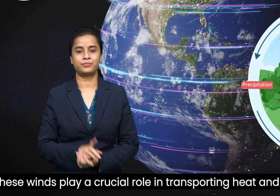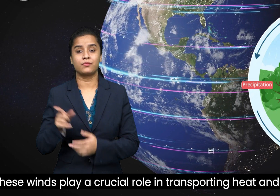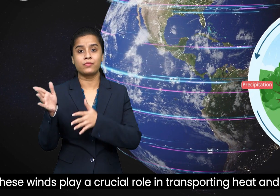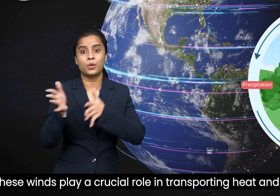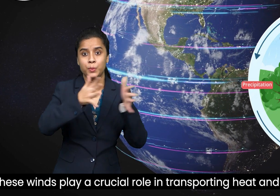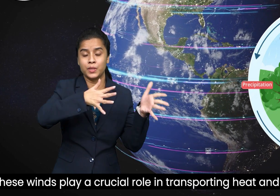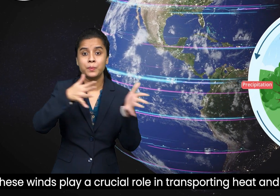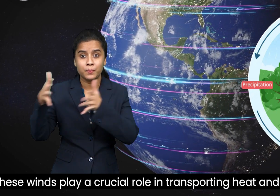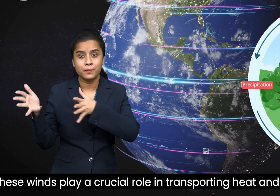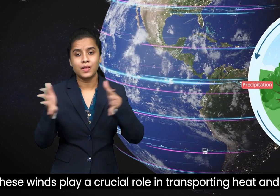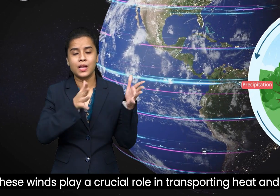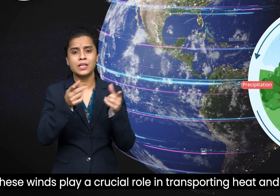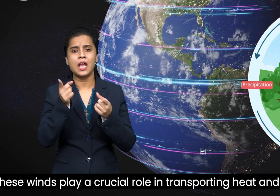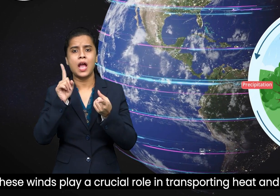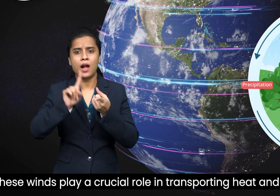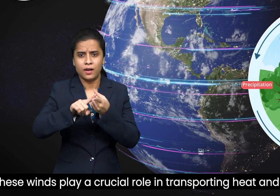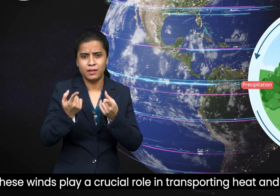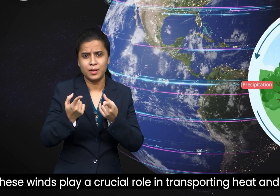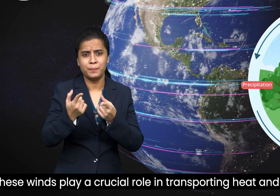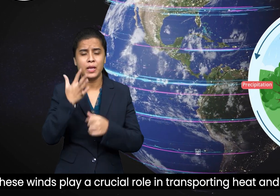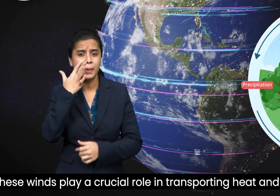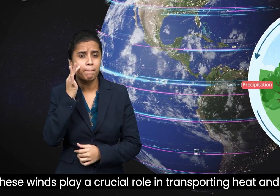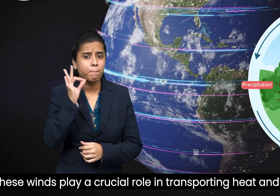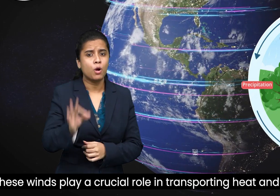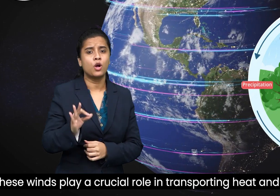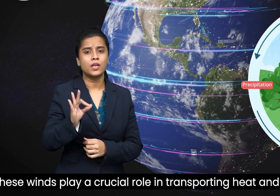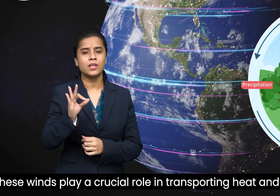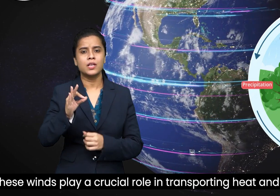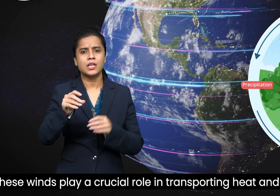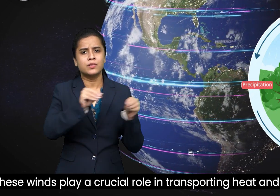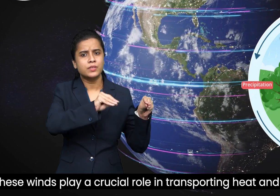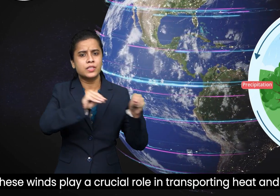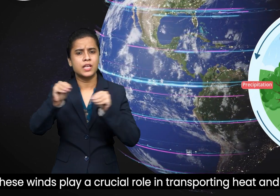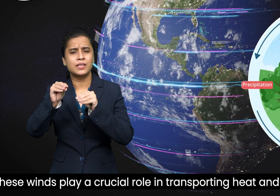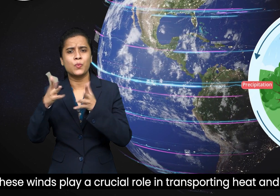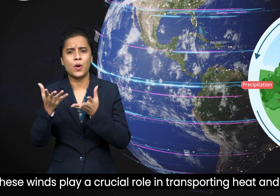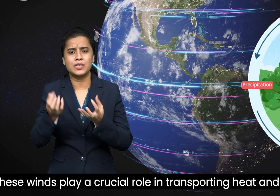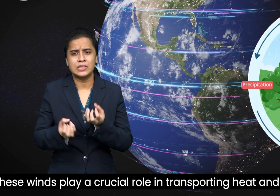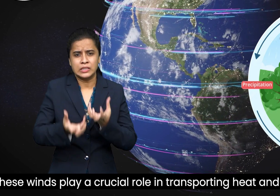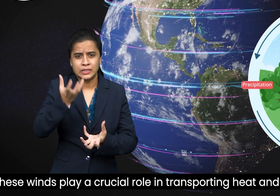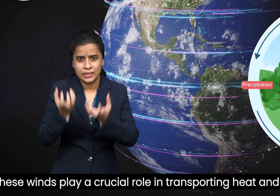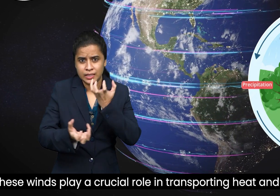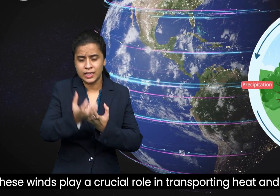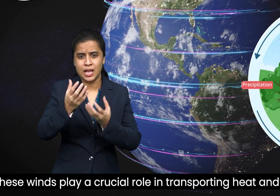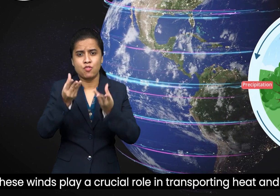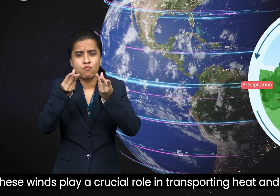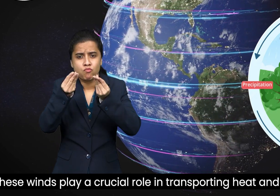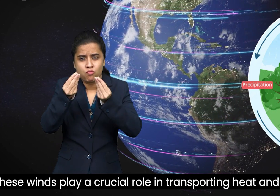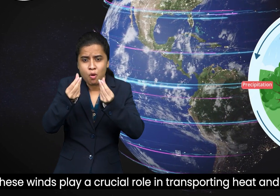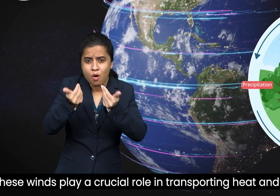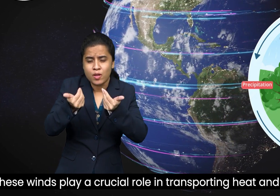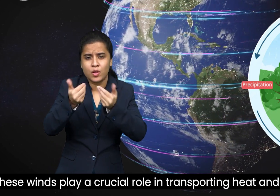These winds play a crucial role in transporting heat and moisture across the